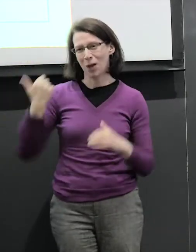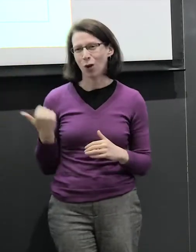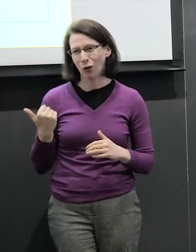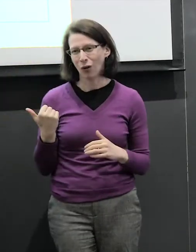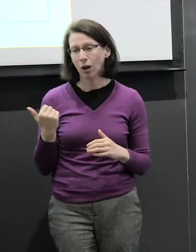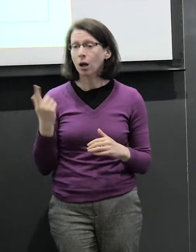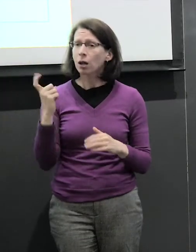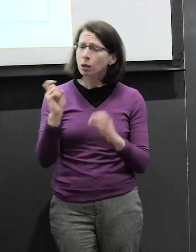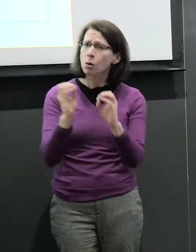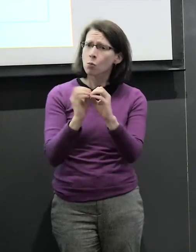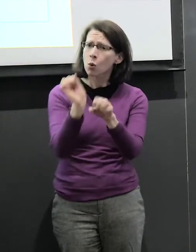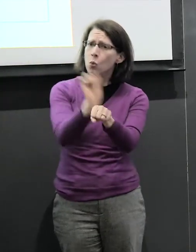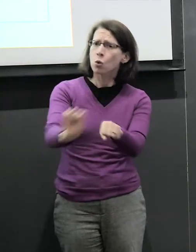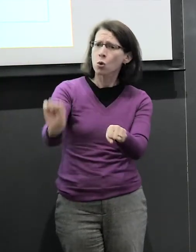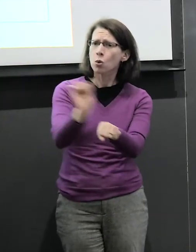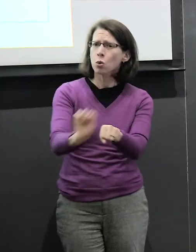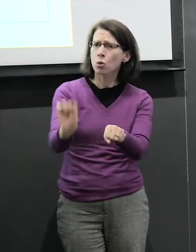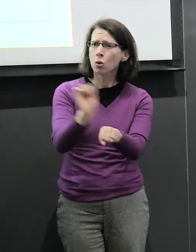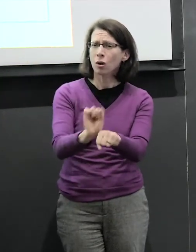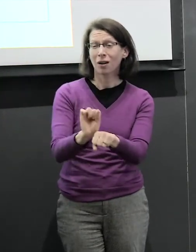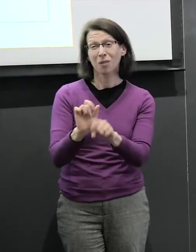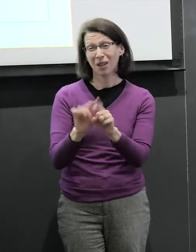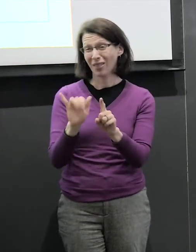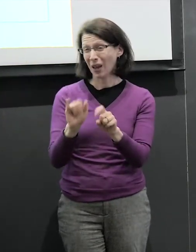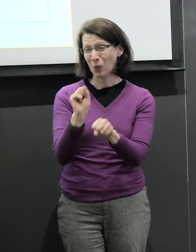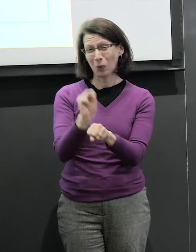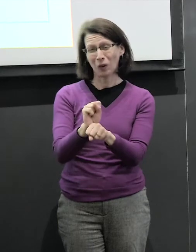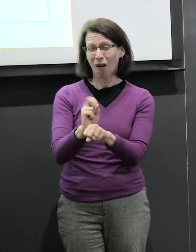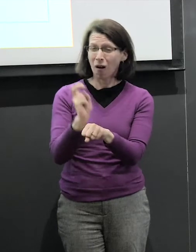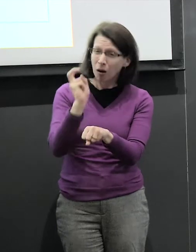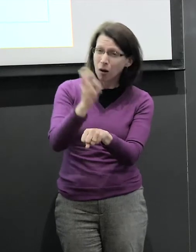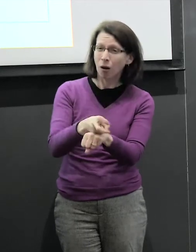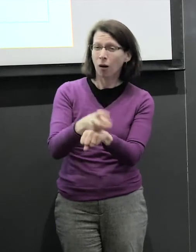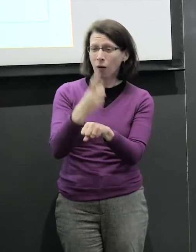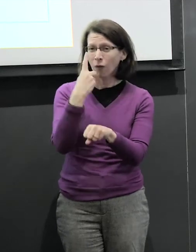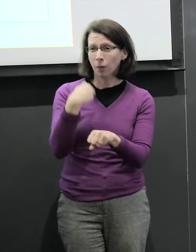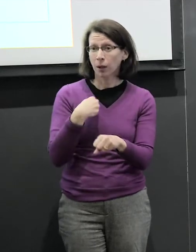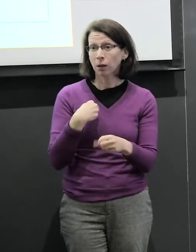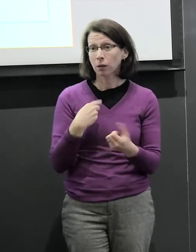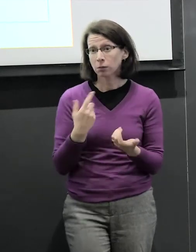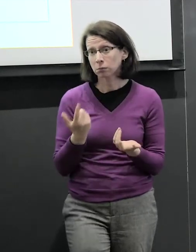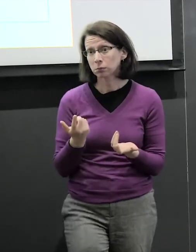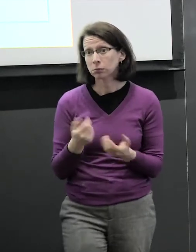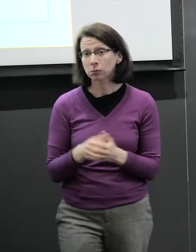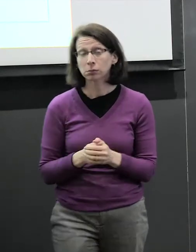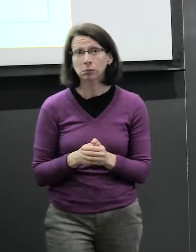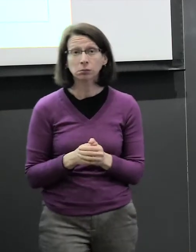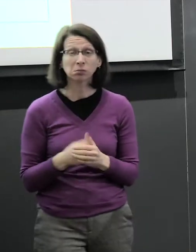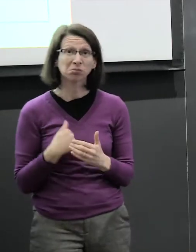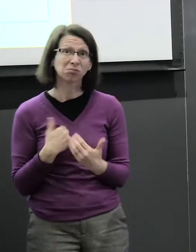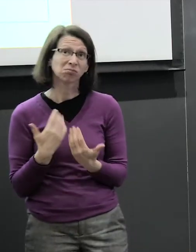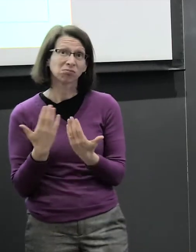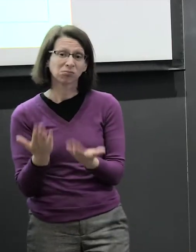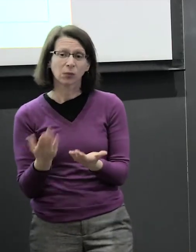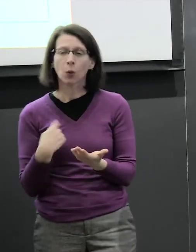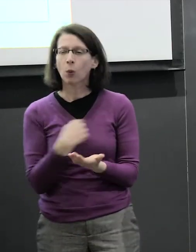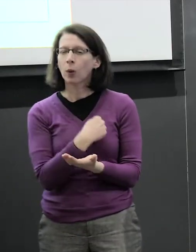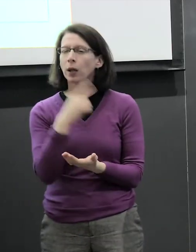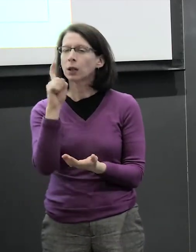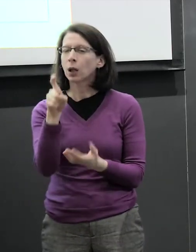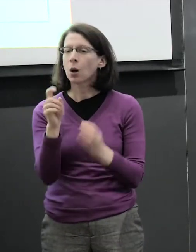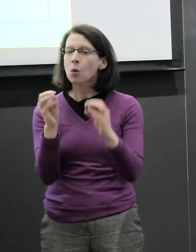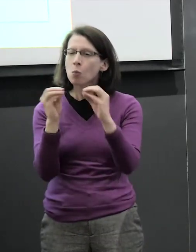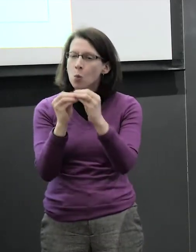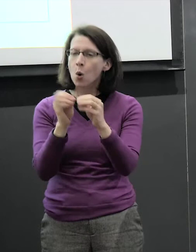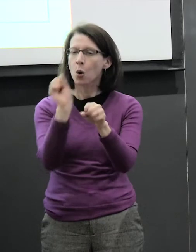but this is work which is very hard for me. And I would suggest that we need much more work